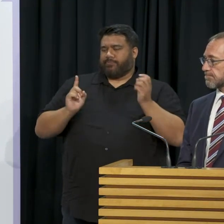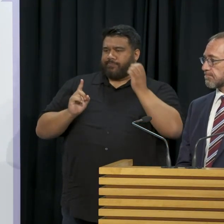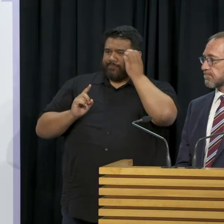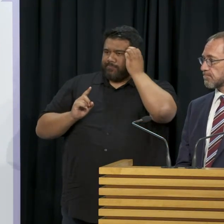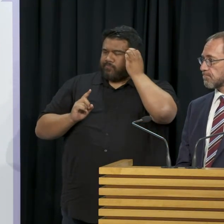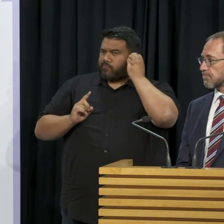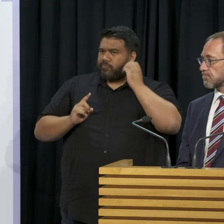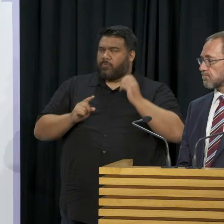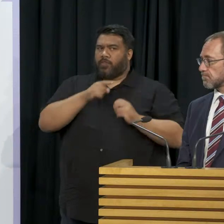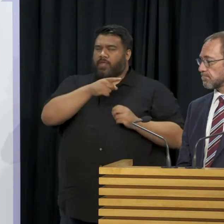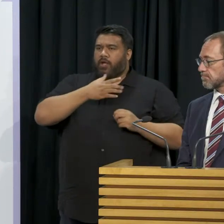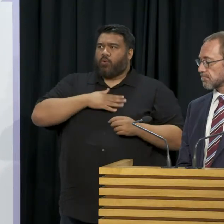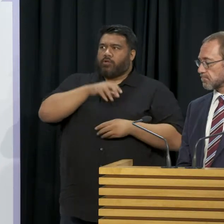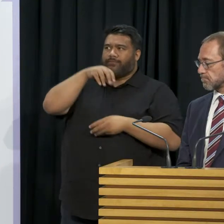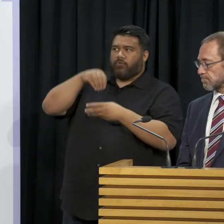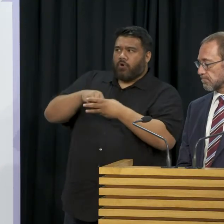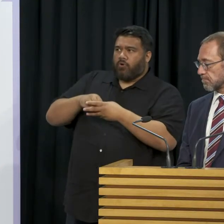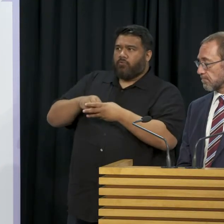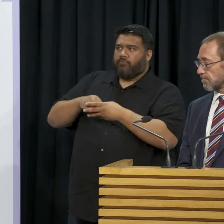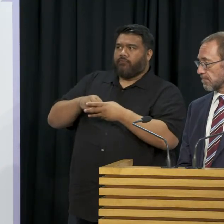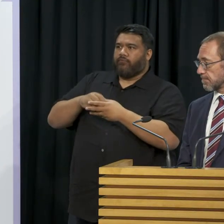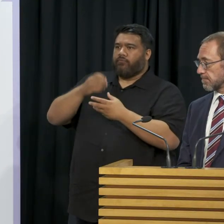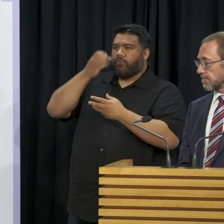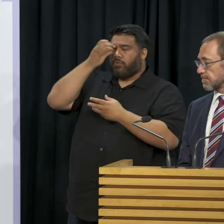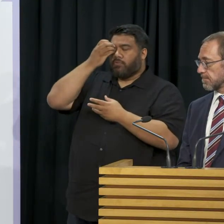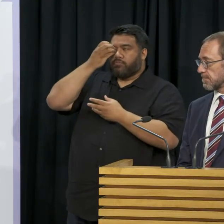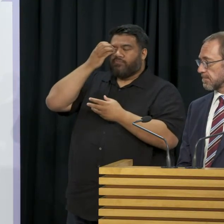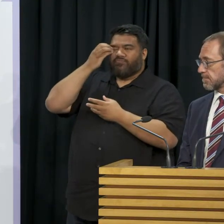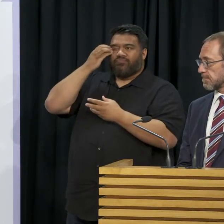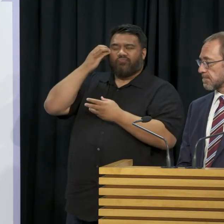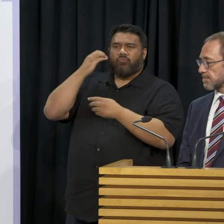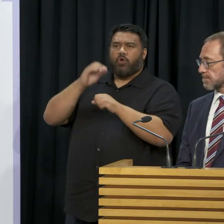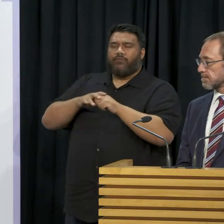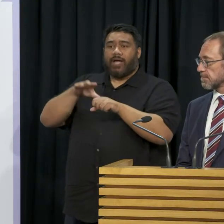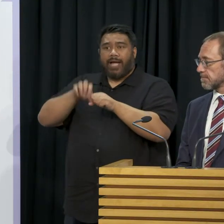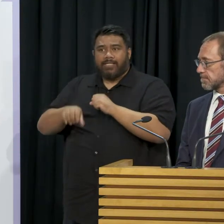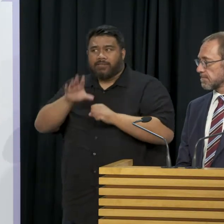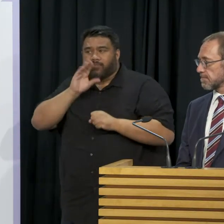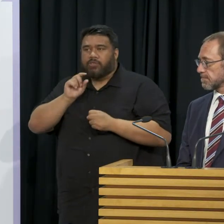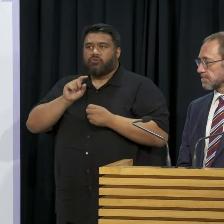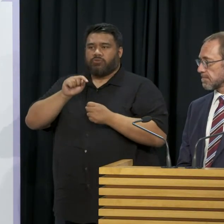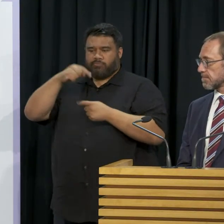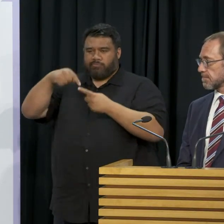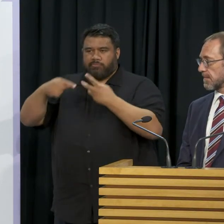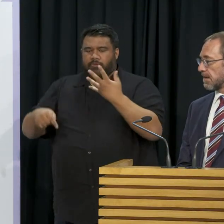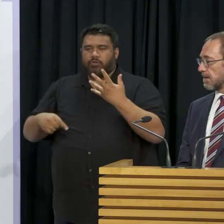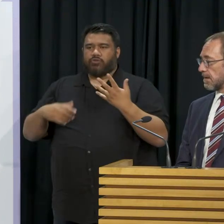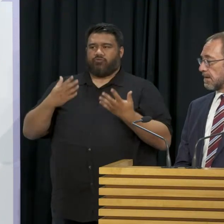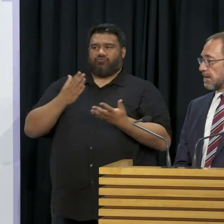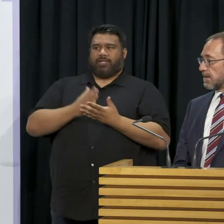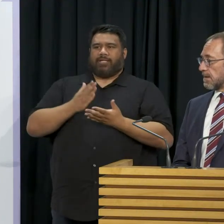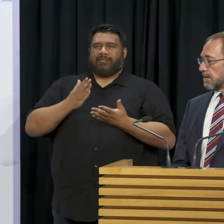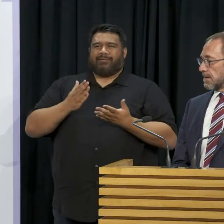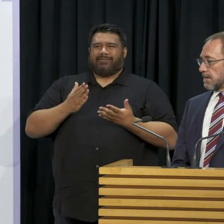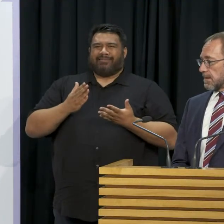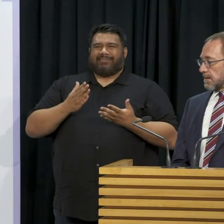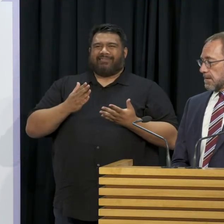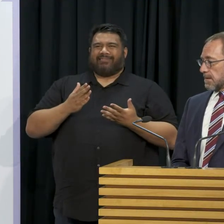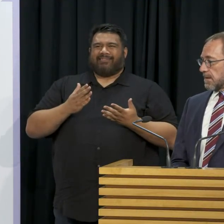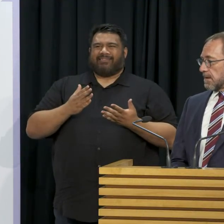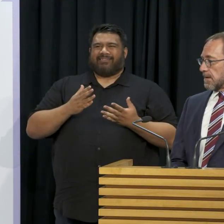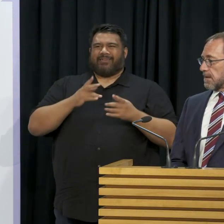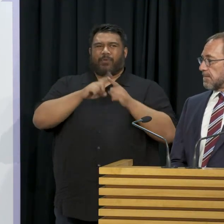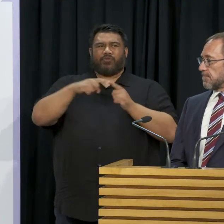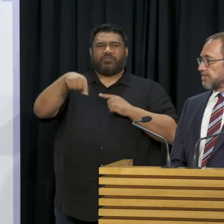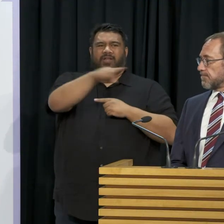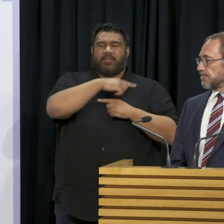some voice on things like, hate speech and so on. So very rarely do I hear the architecture